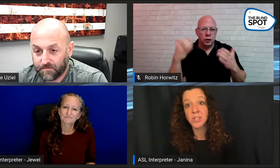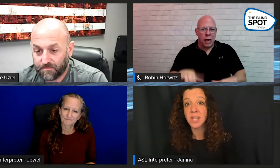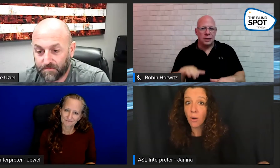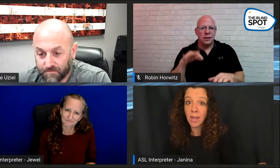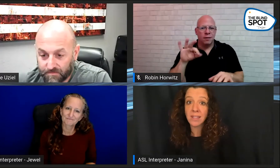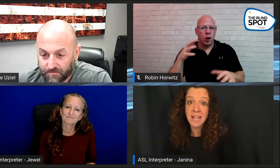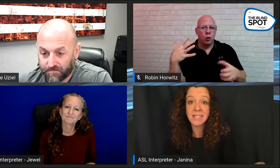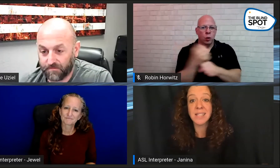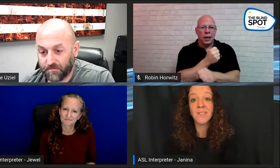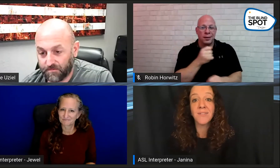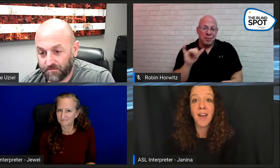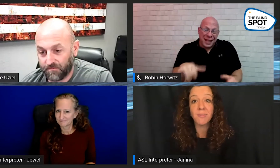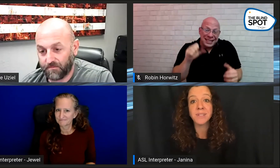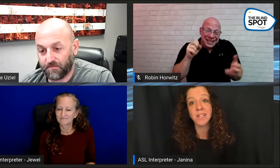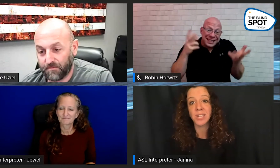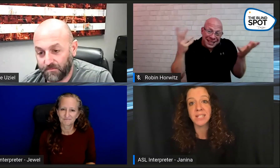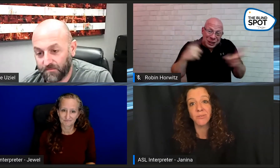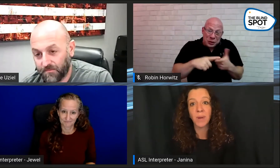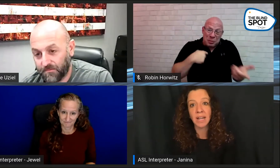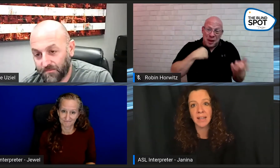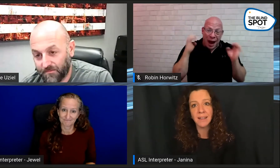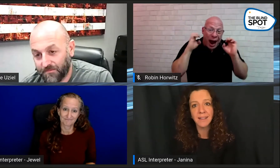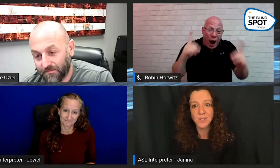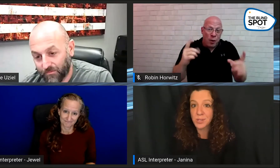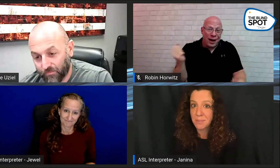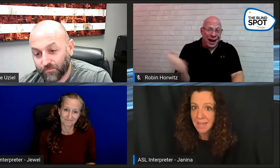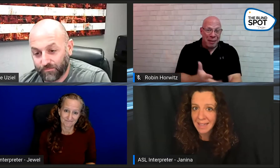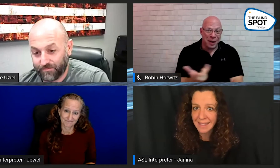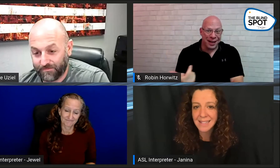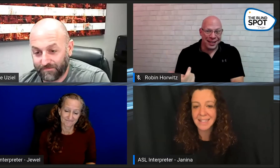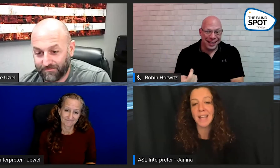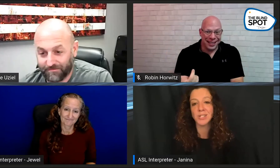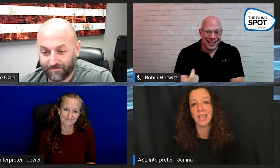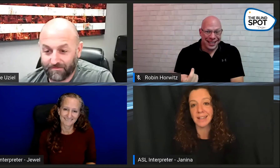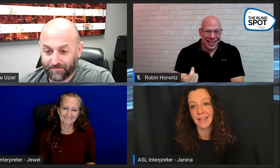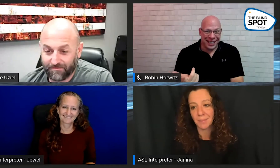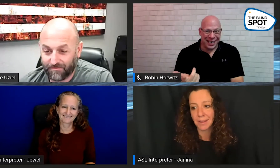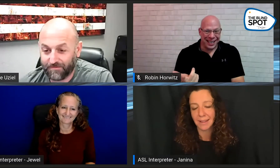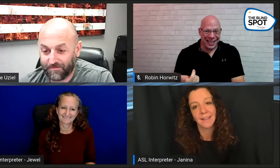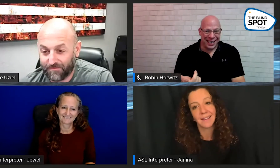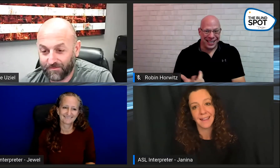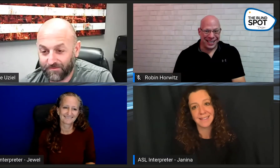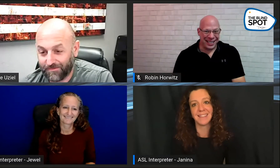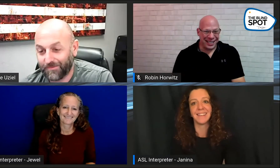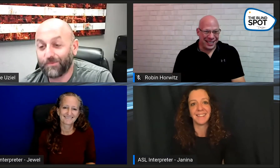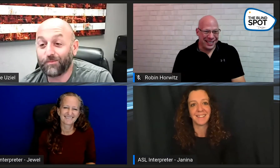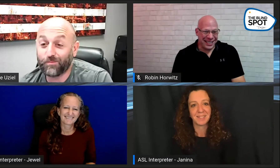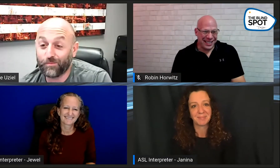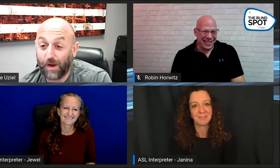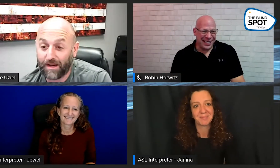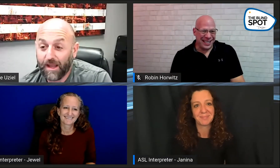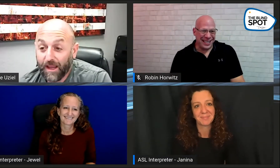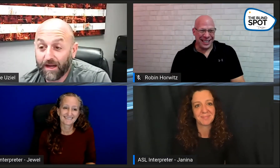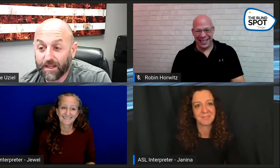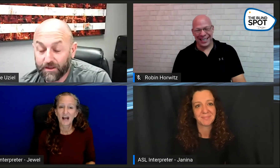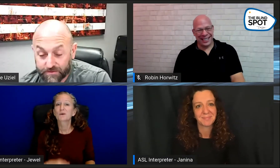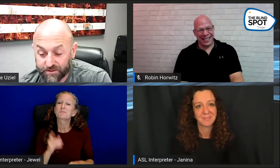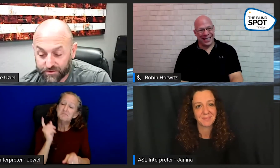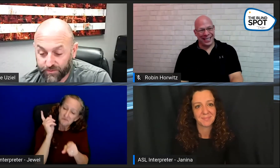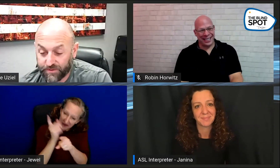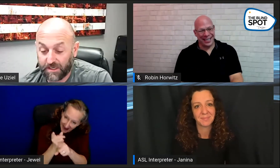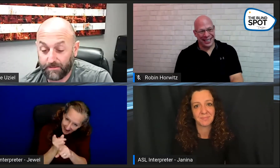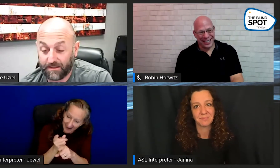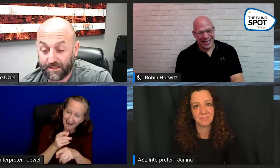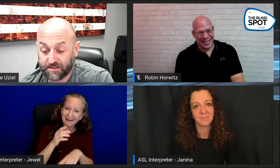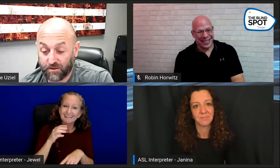decision. And you say, okay, this has a 75% chance of winning. So to me, that's an educated gambling guess. Right. And it's